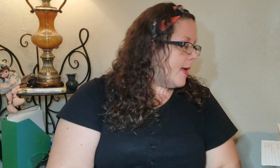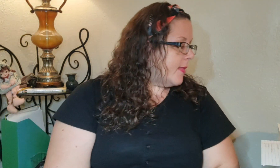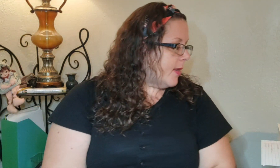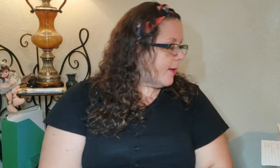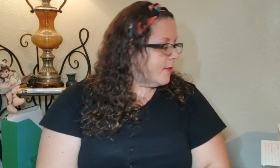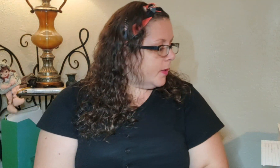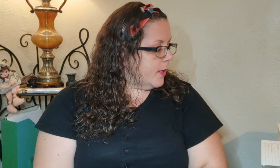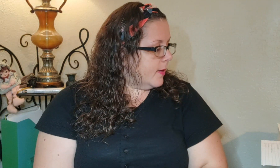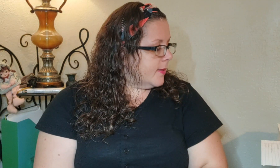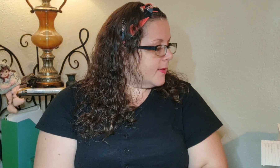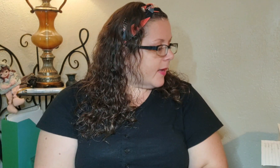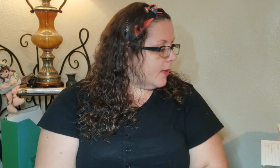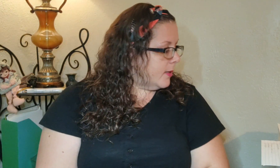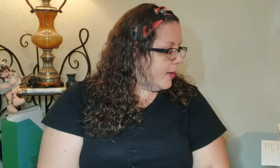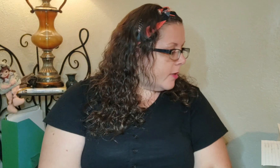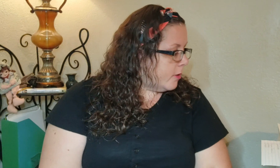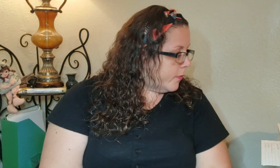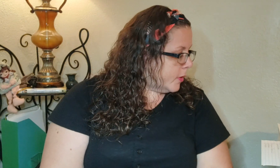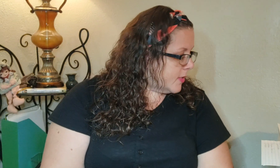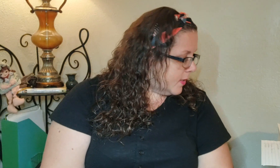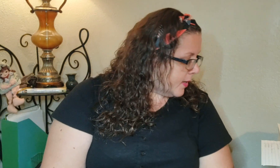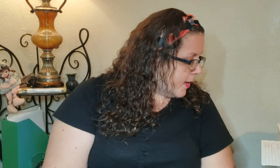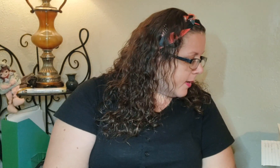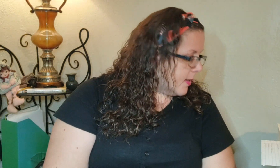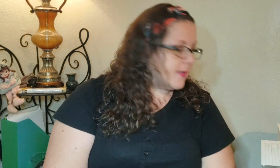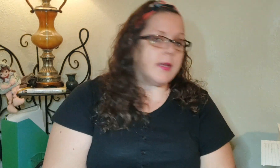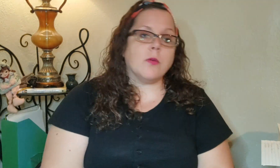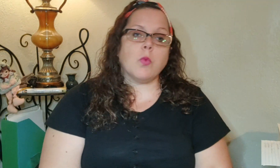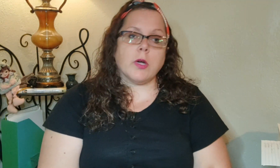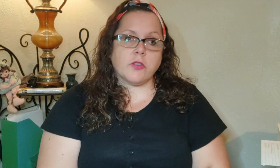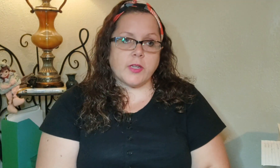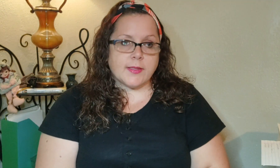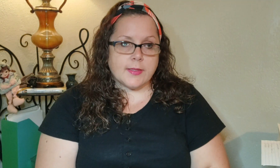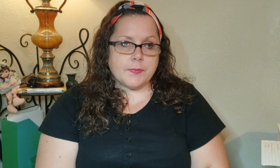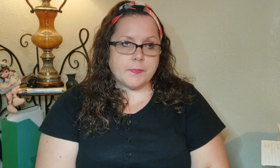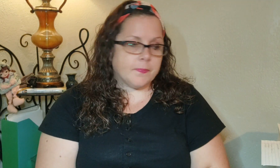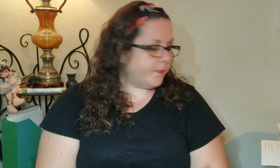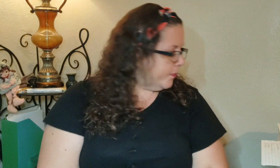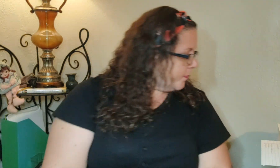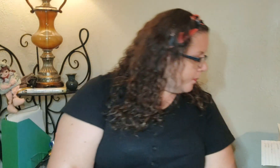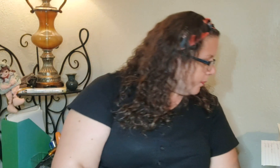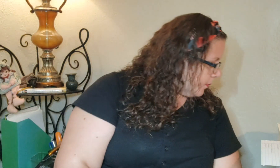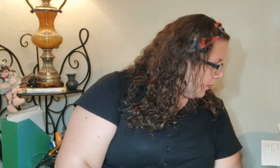The next one is Gallaudet University is in Washington.